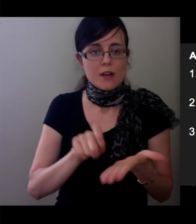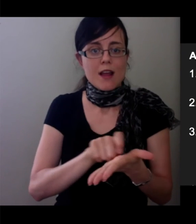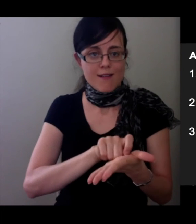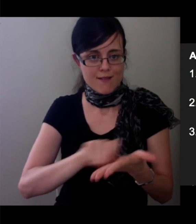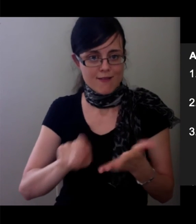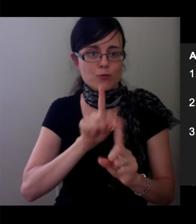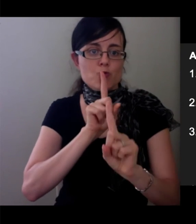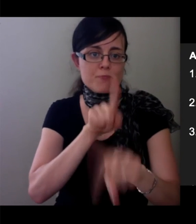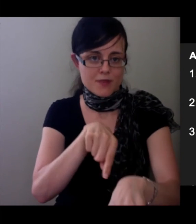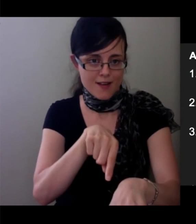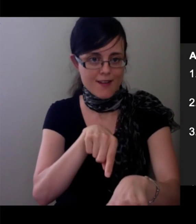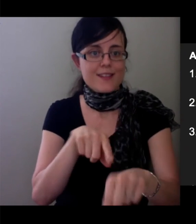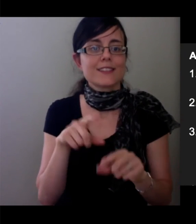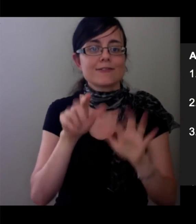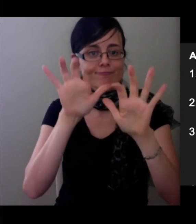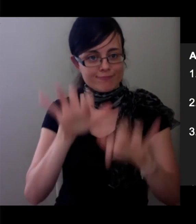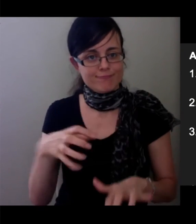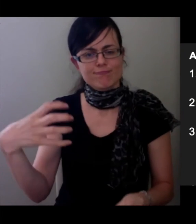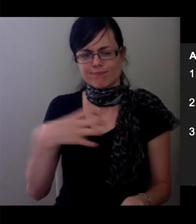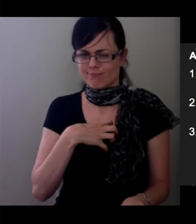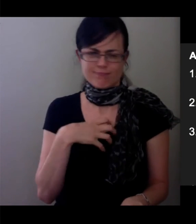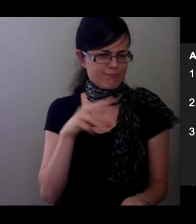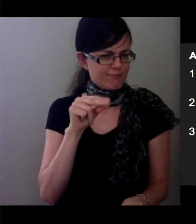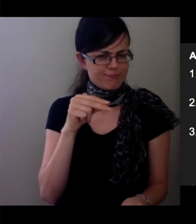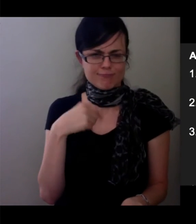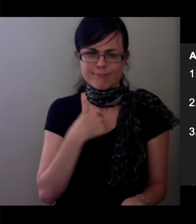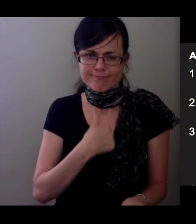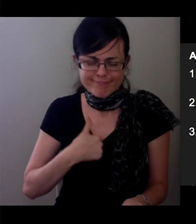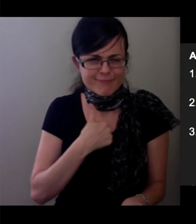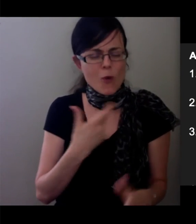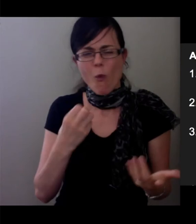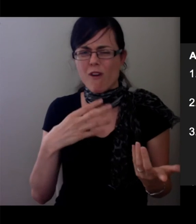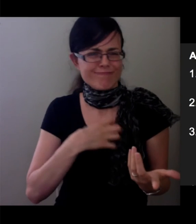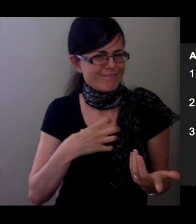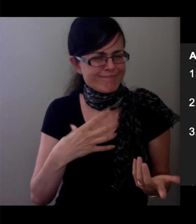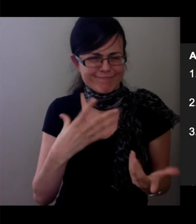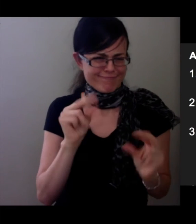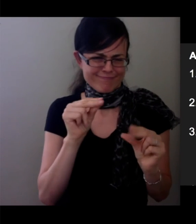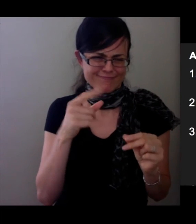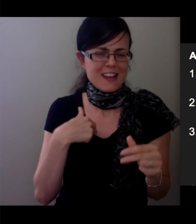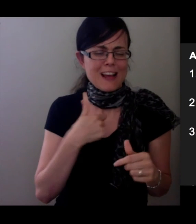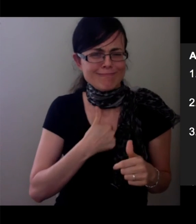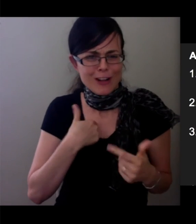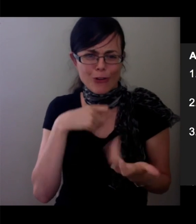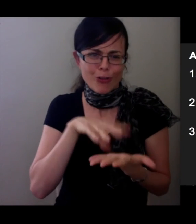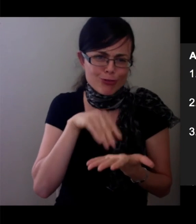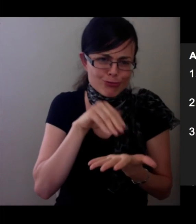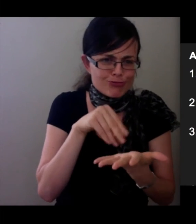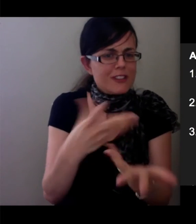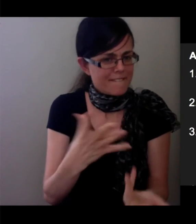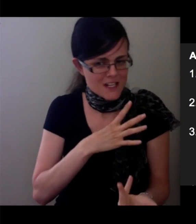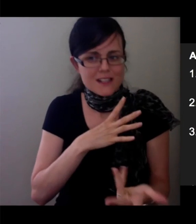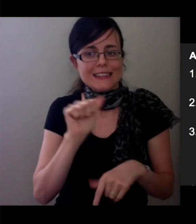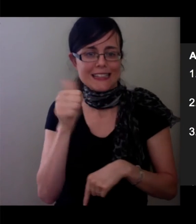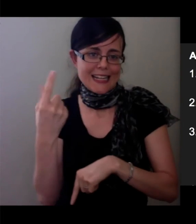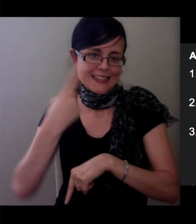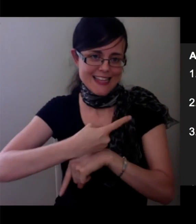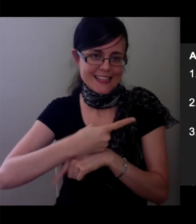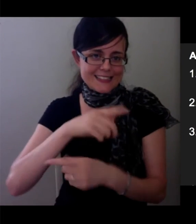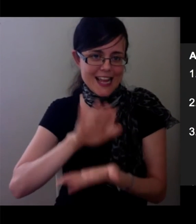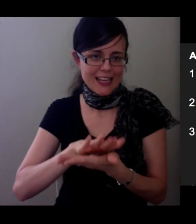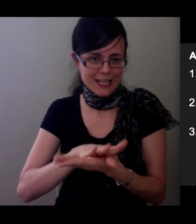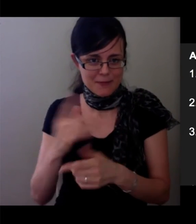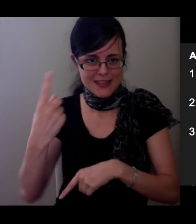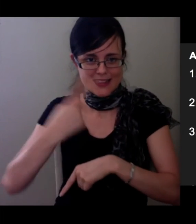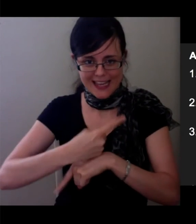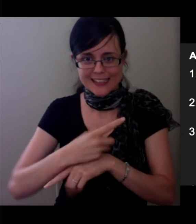student can write a letter in response and object and appeal or apologize and explain that they've